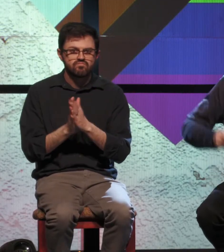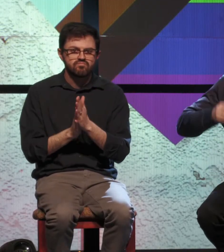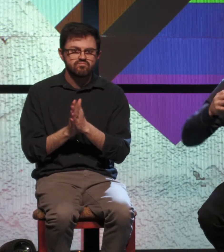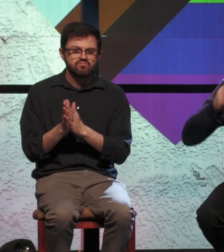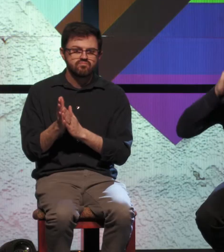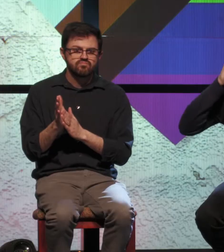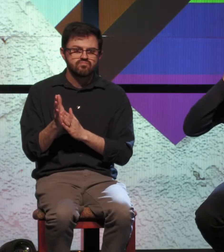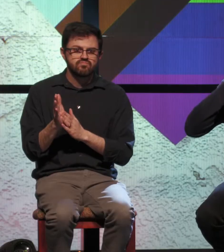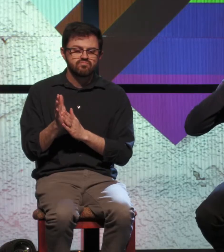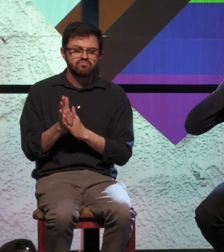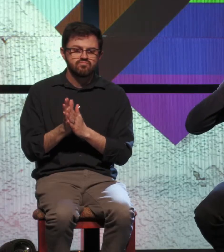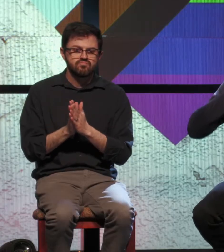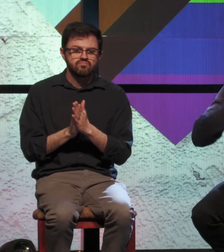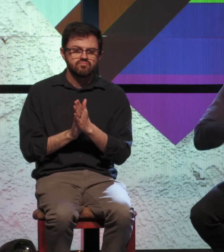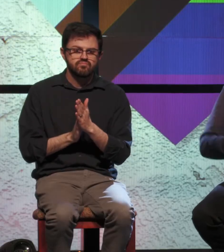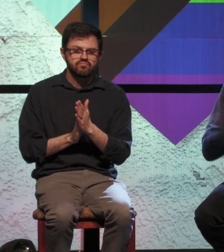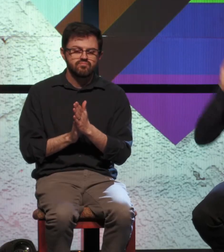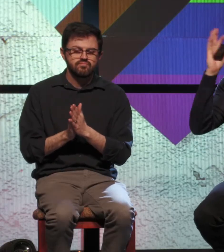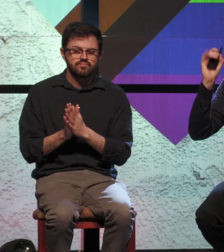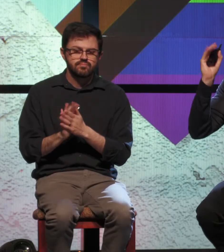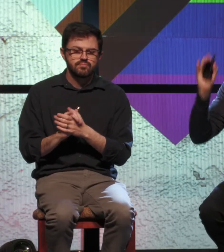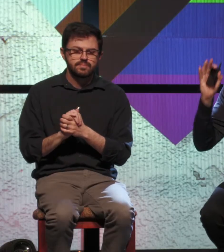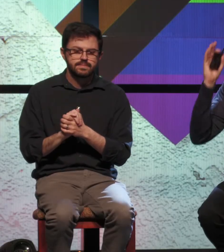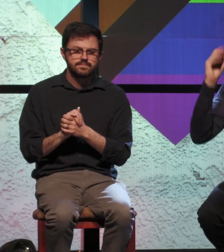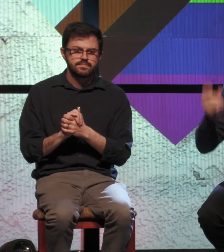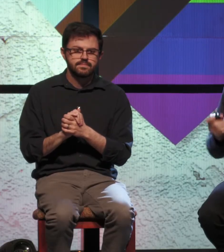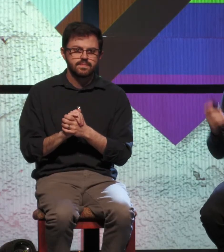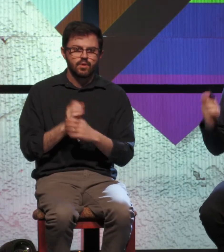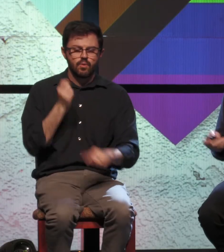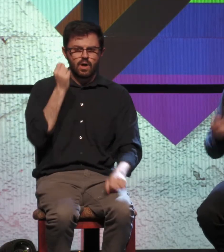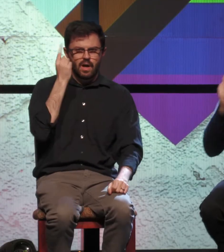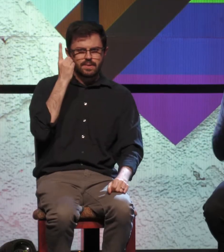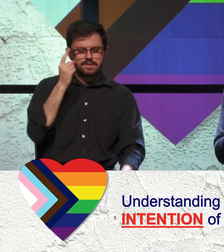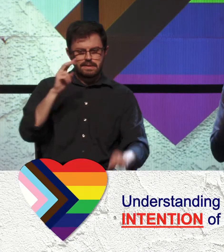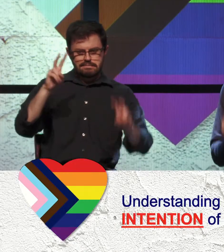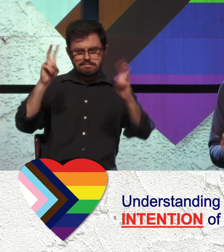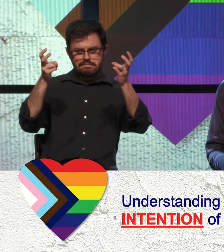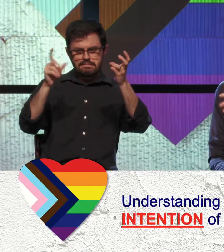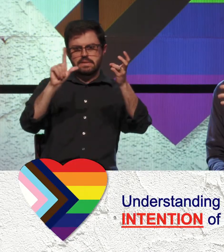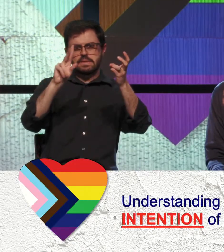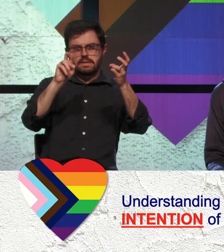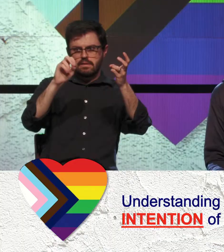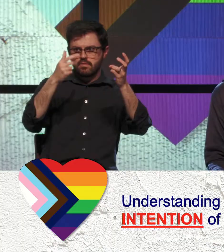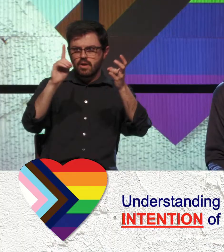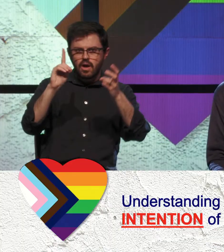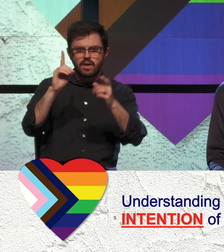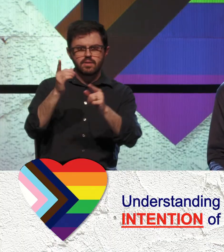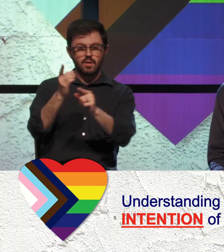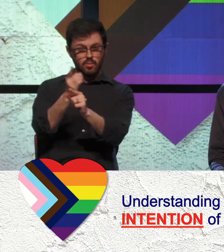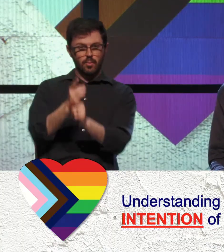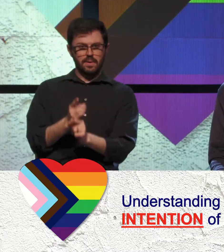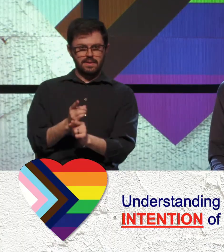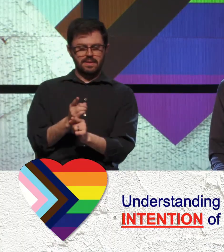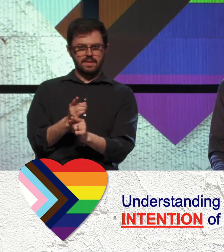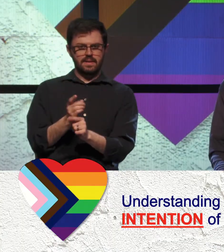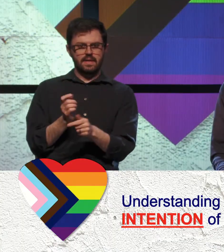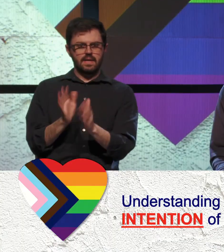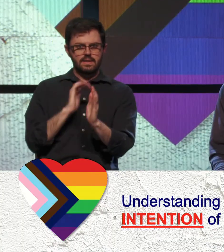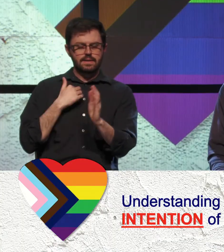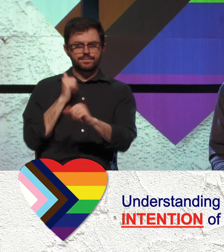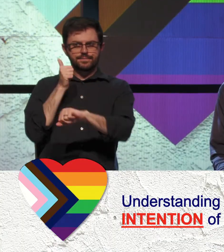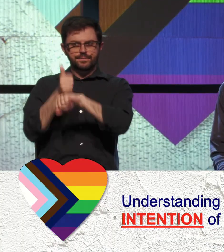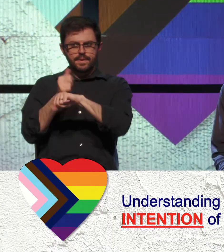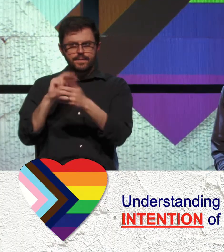I mean, we're driven. Understanding love God in the right way sets the intention of our spiritual practices. If